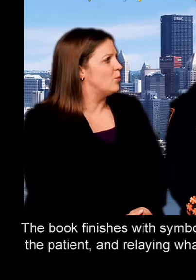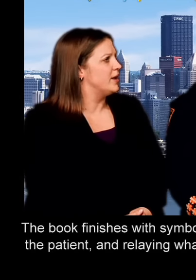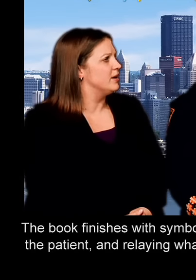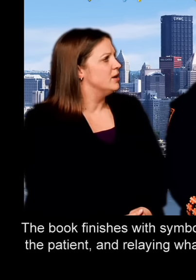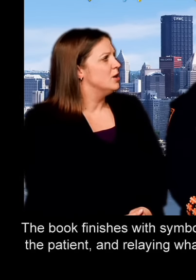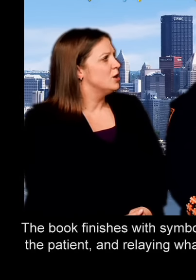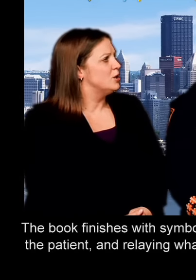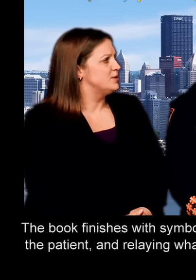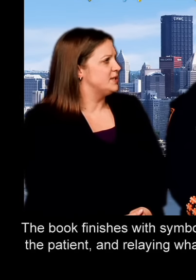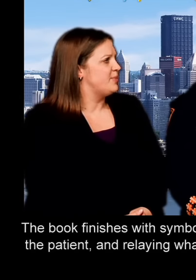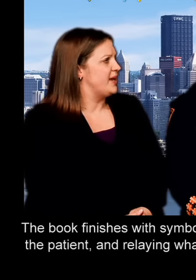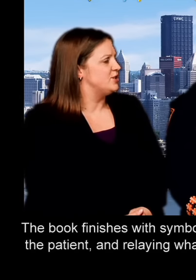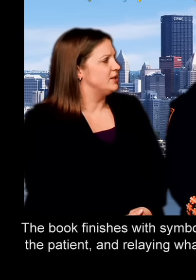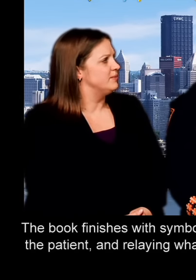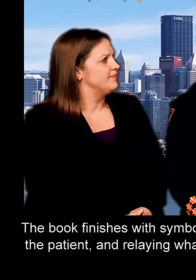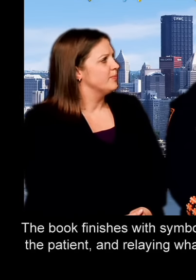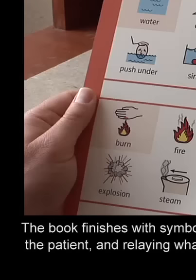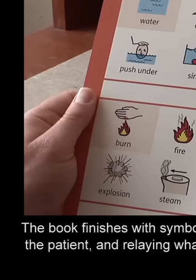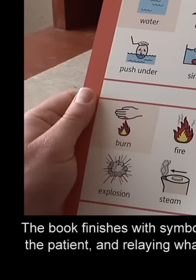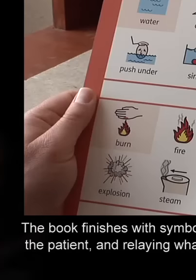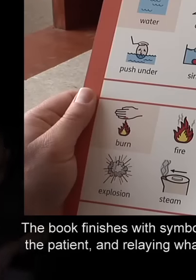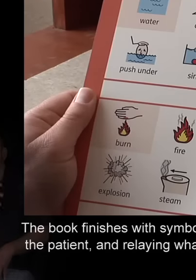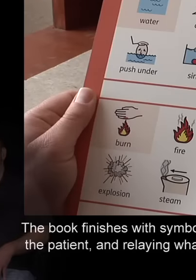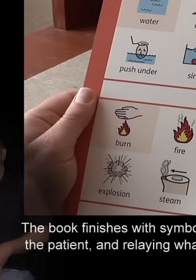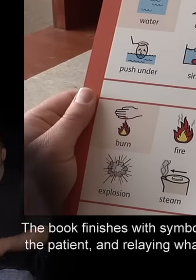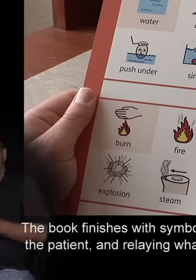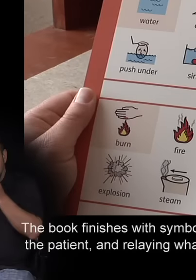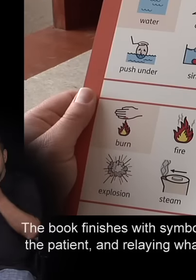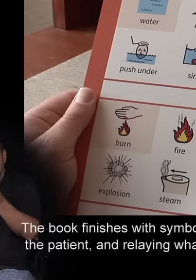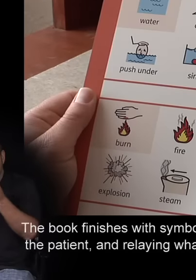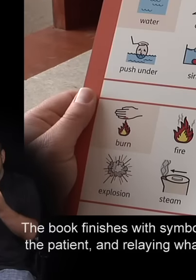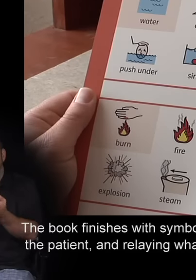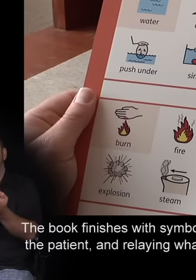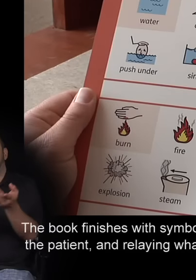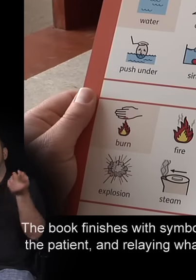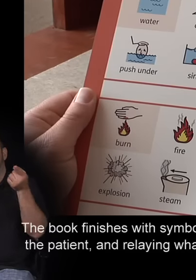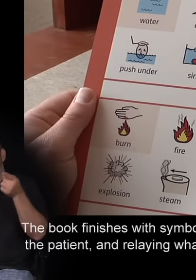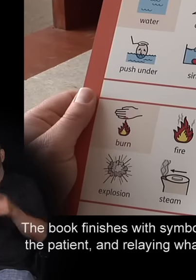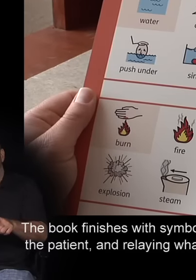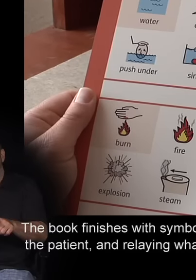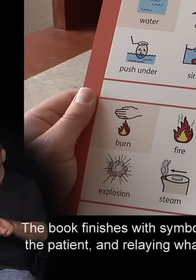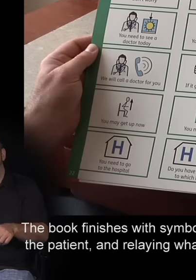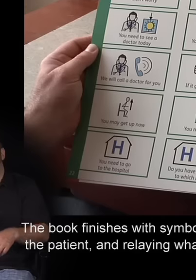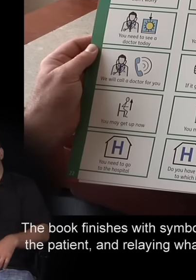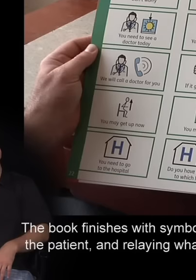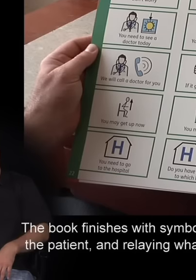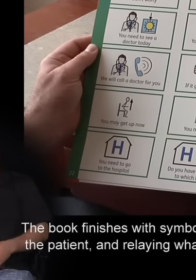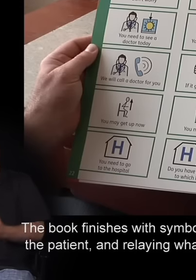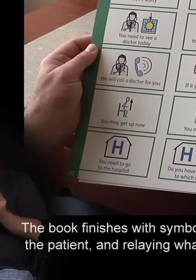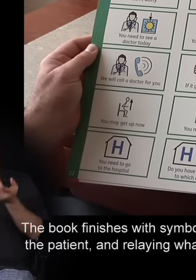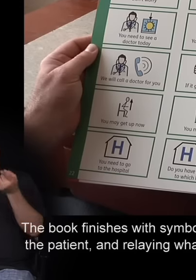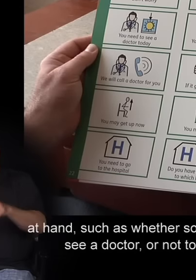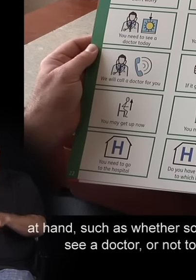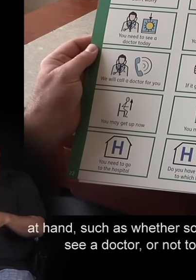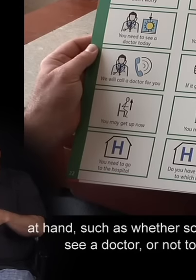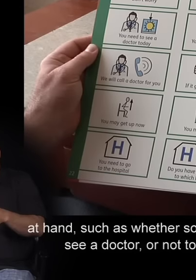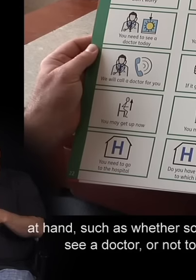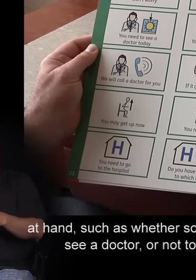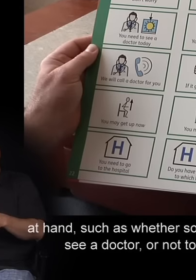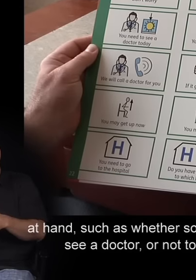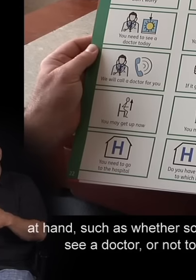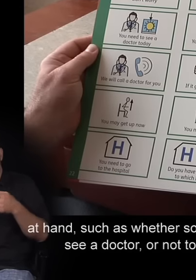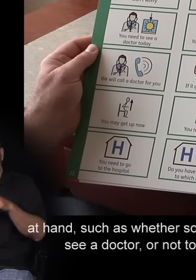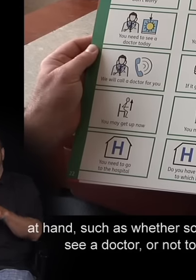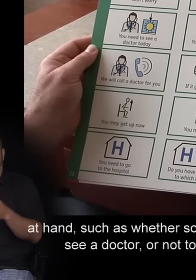contacting someone close to the patient and relaying what happened or what happens next in the situation